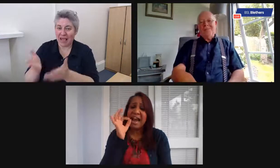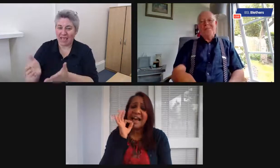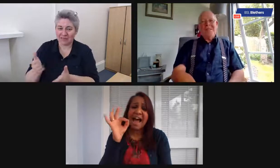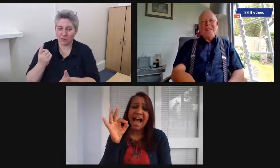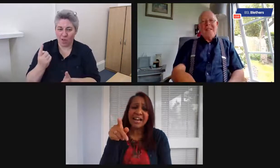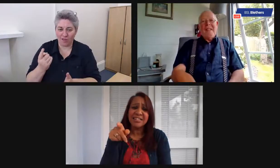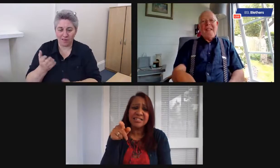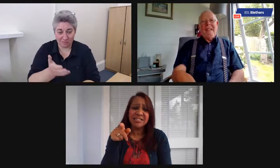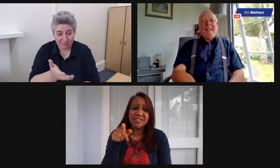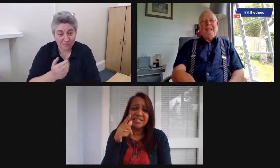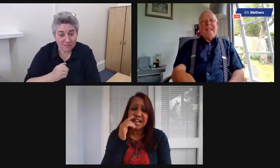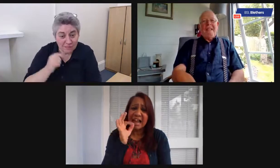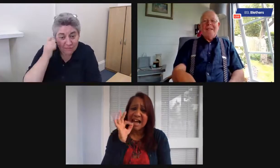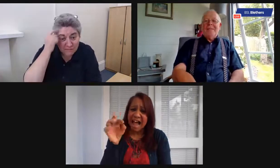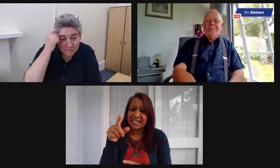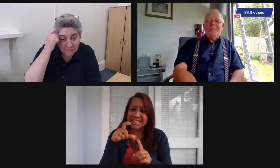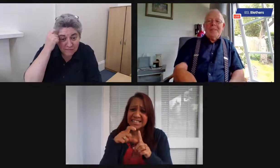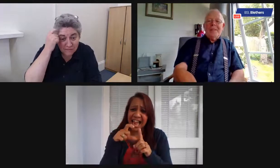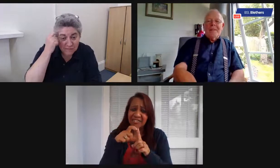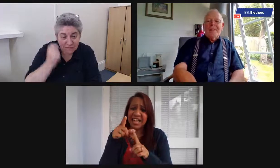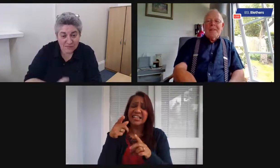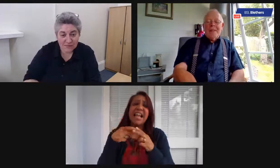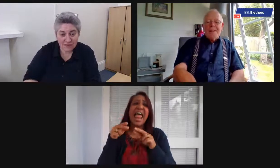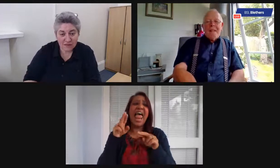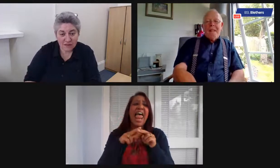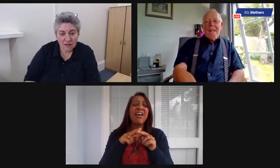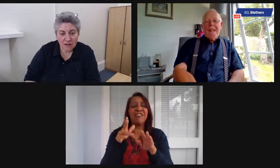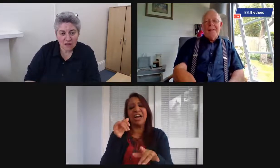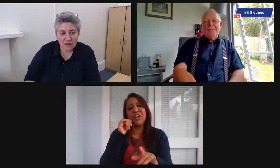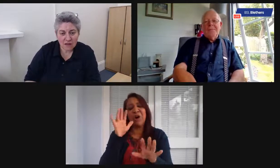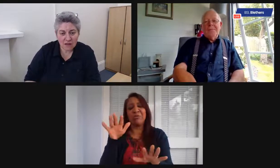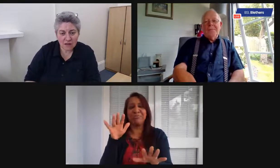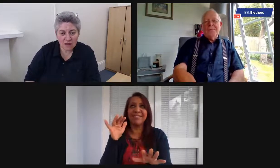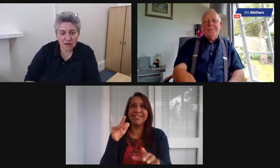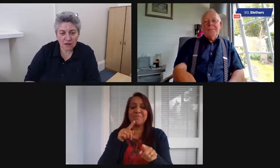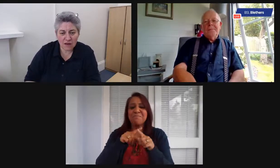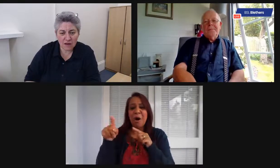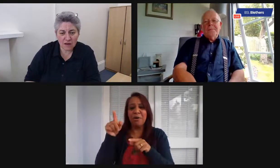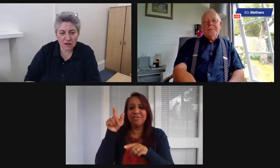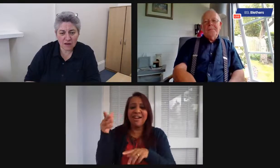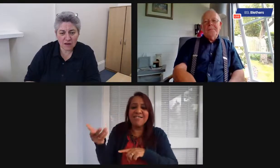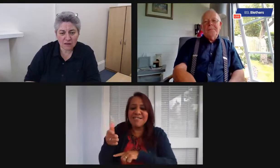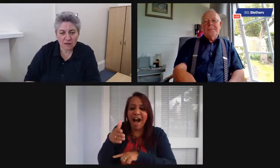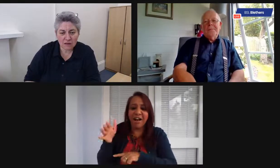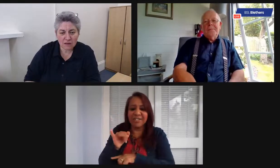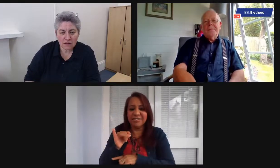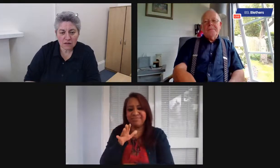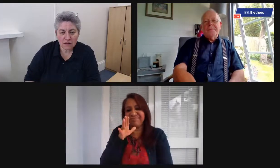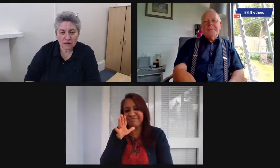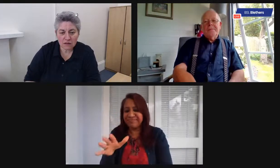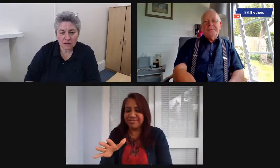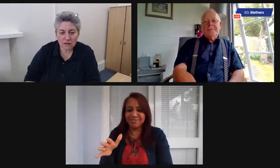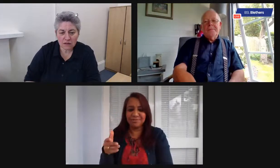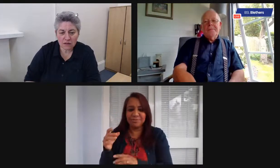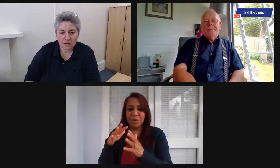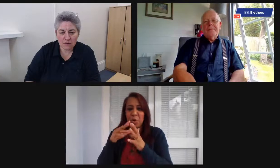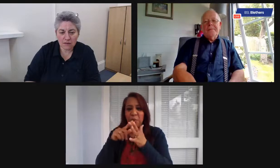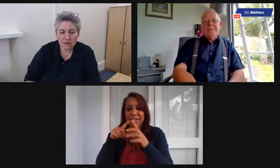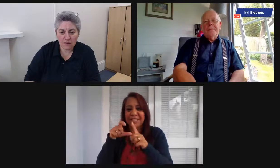debate, right? Could I ask Dave a question, Dave? I know most people